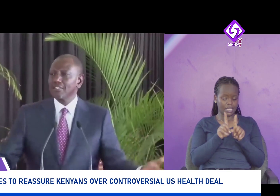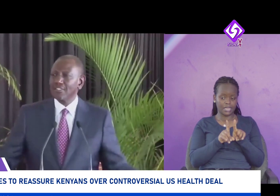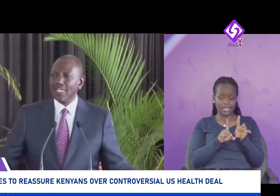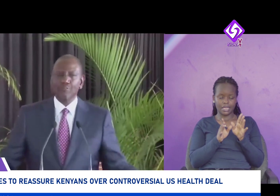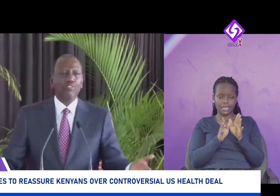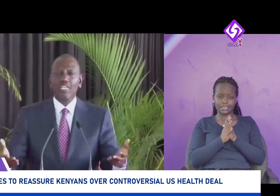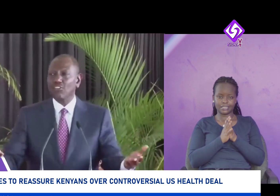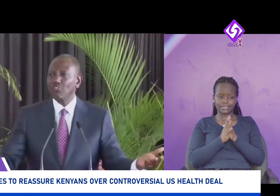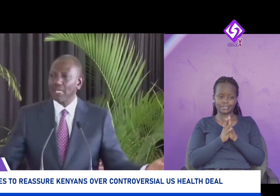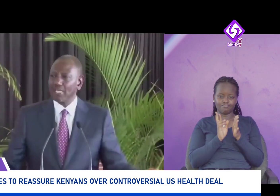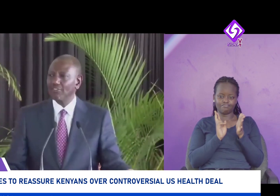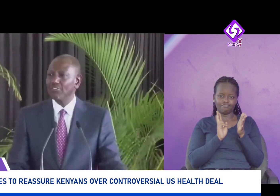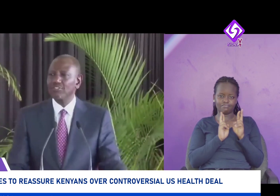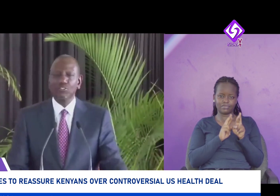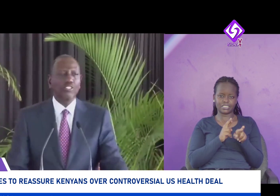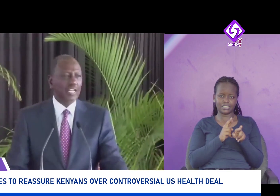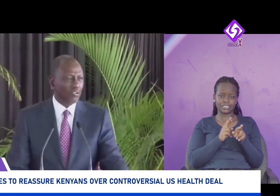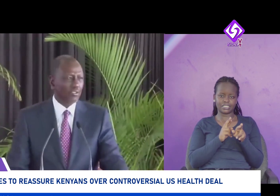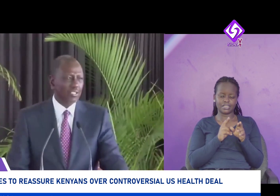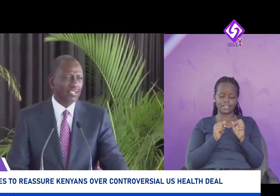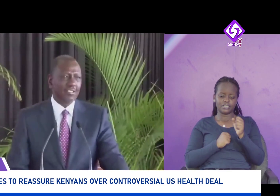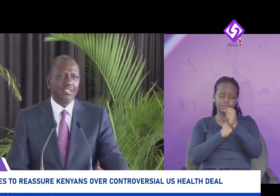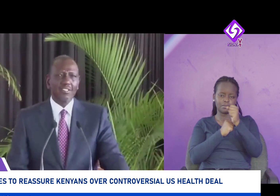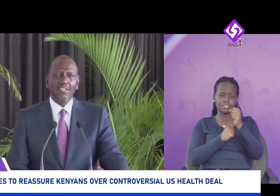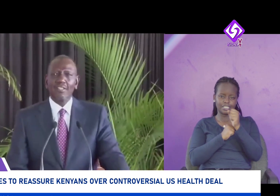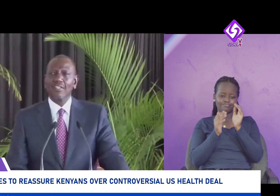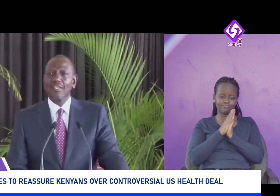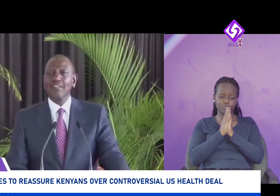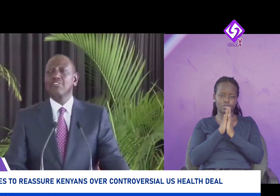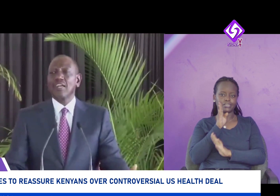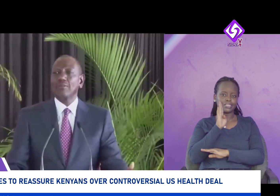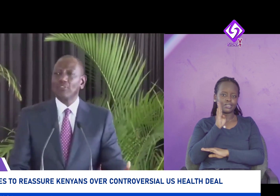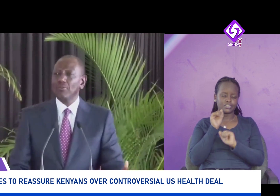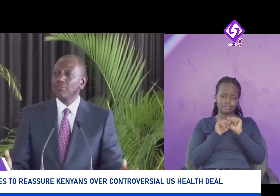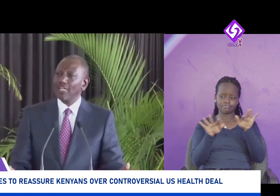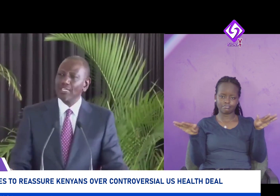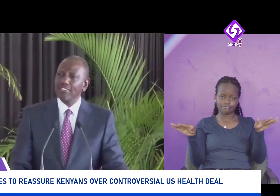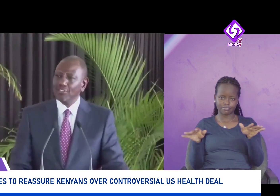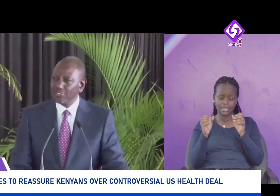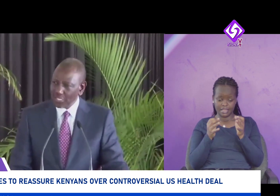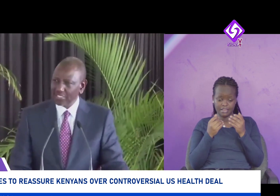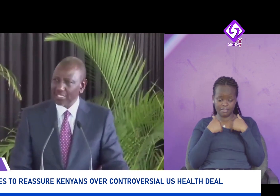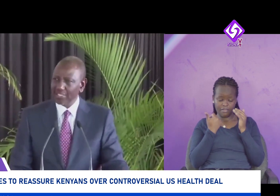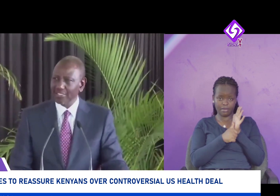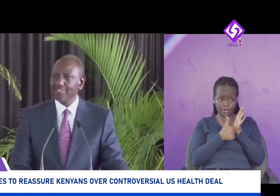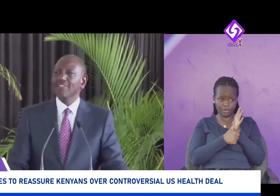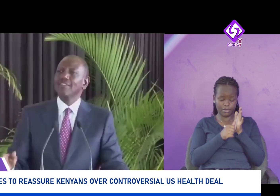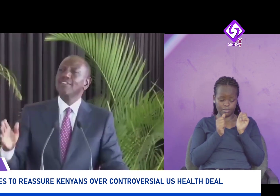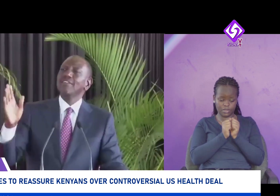they are sponsoring all manner of stories around. If they have a problem with the current structure,